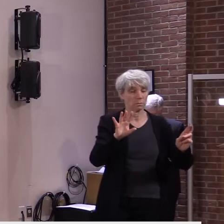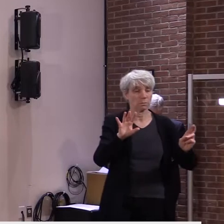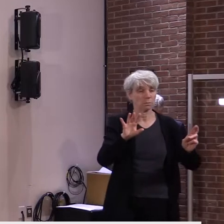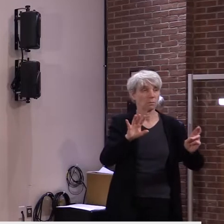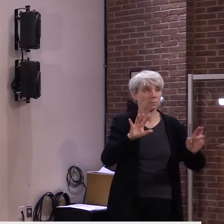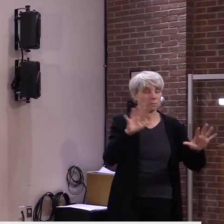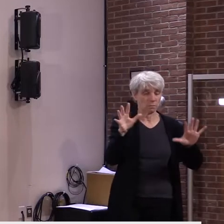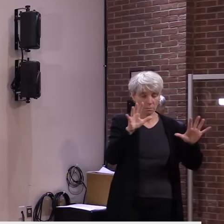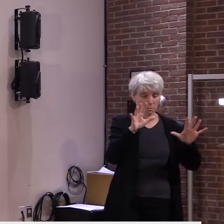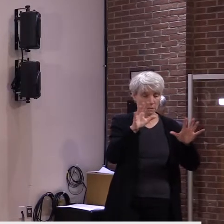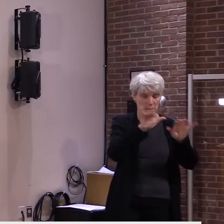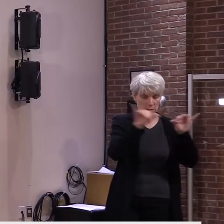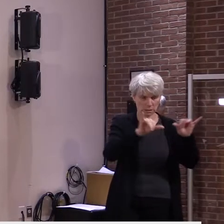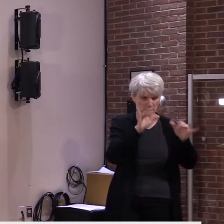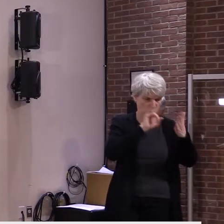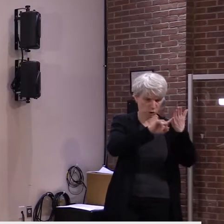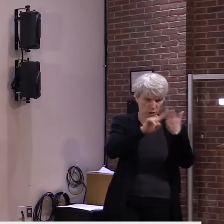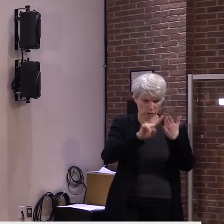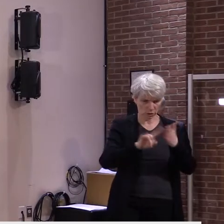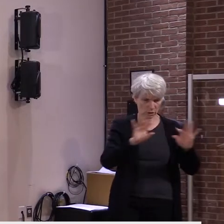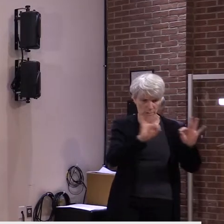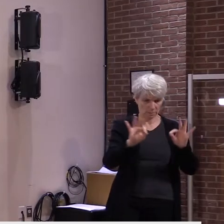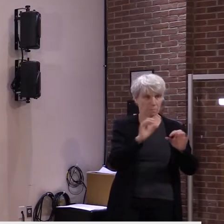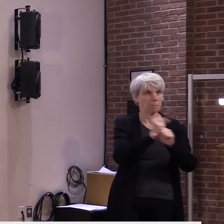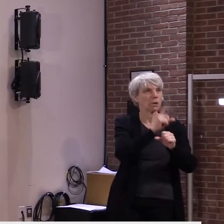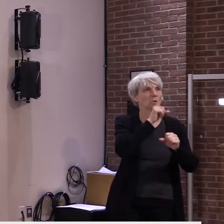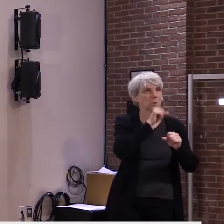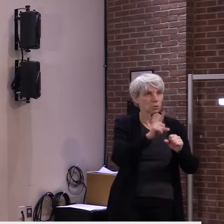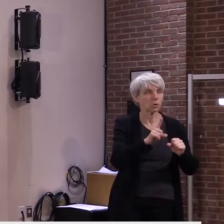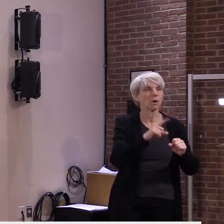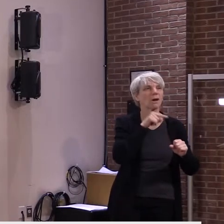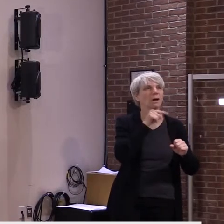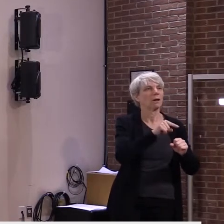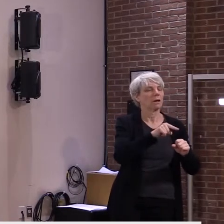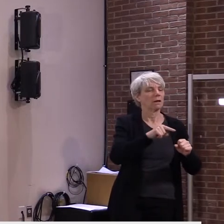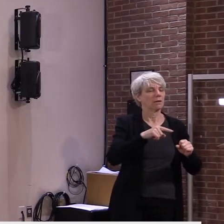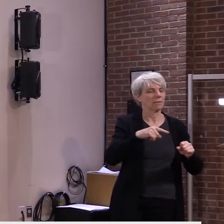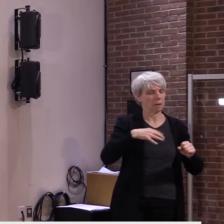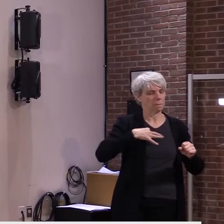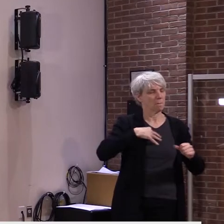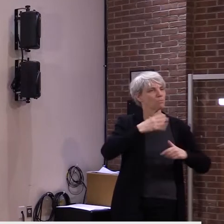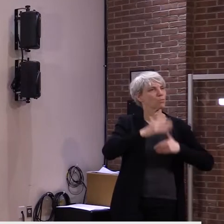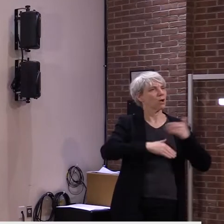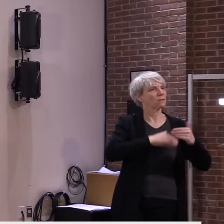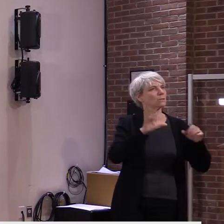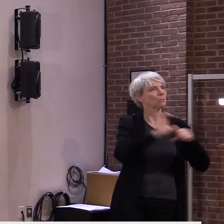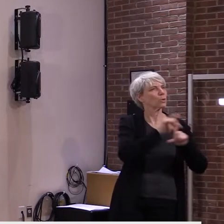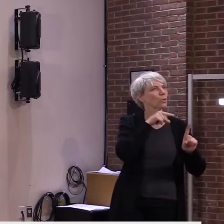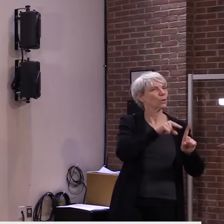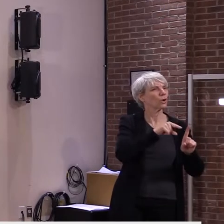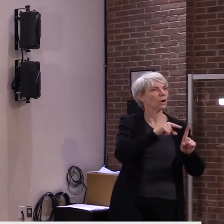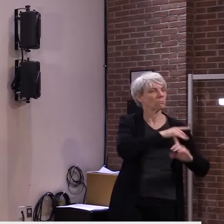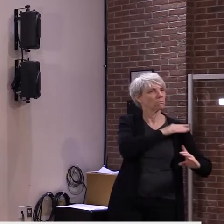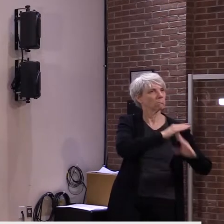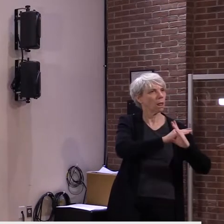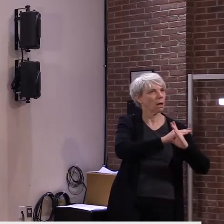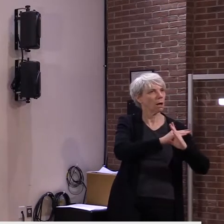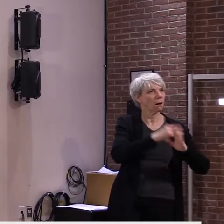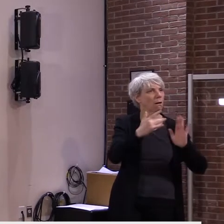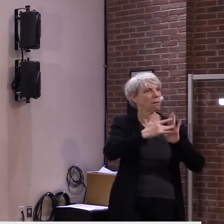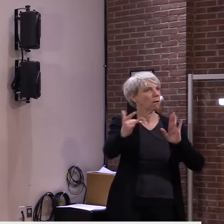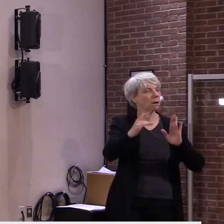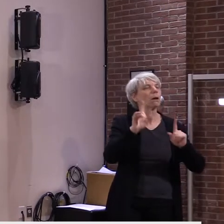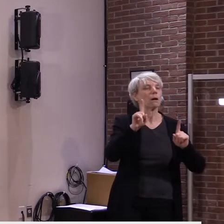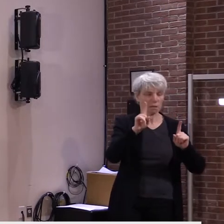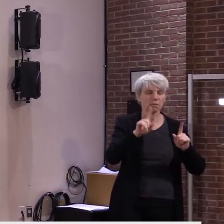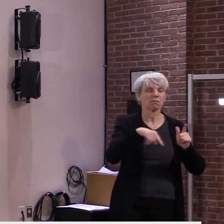checks and cross matches can be put into the application to prevent fraudsters from beating the system is when we'll look to